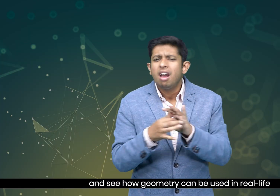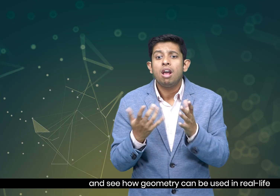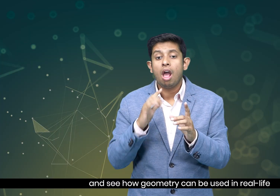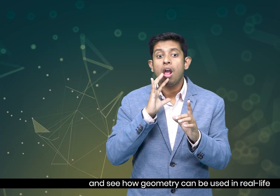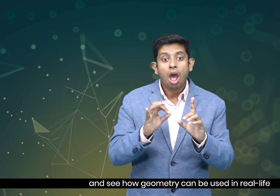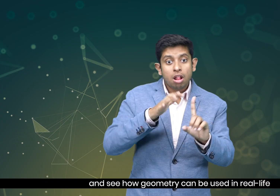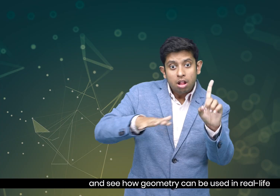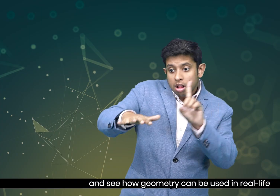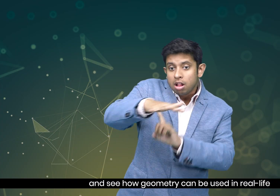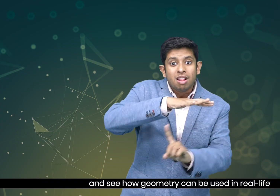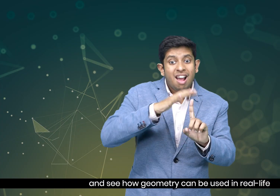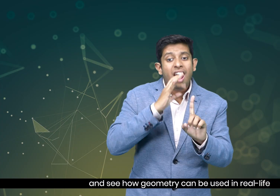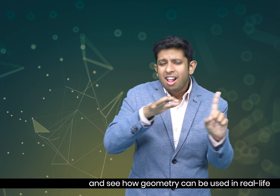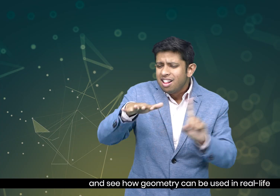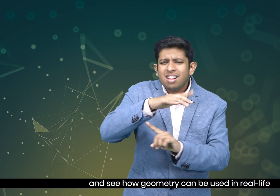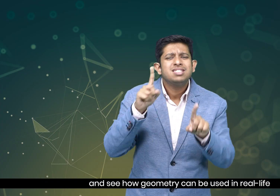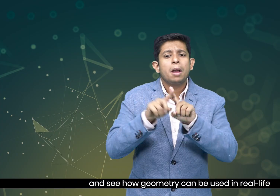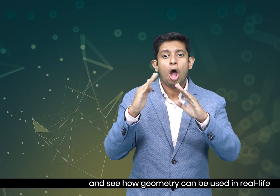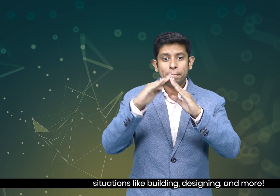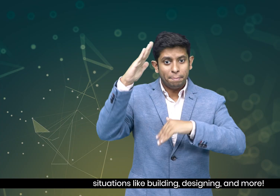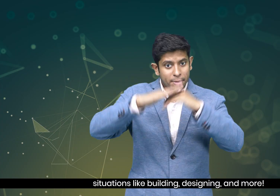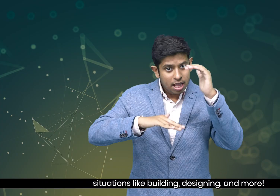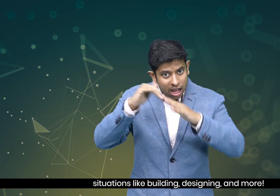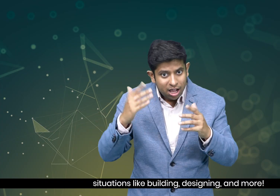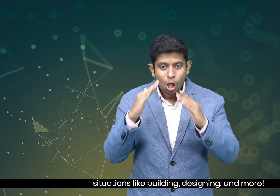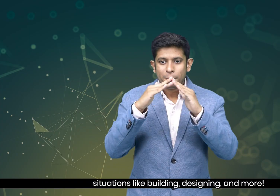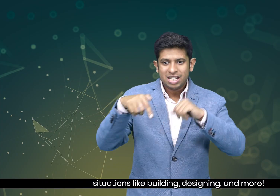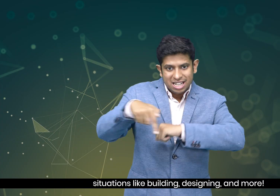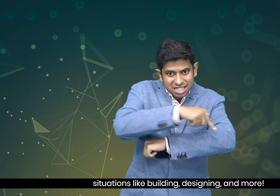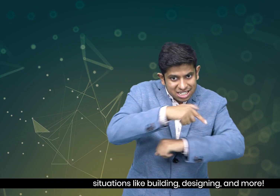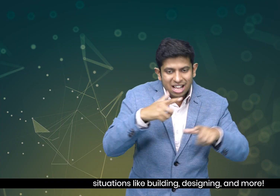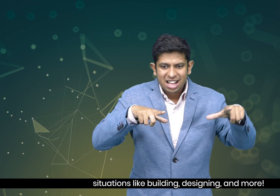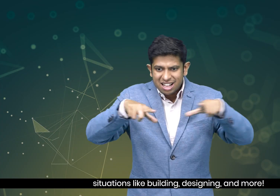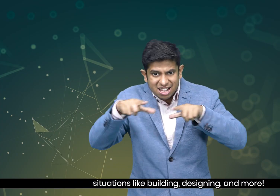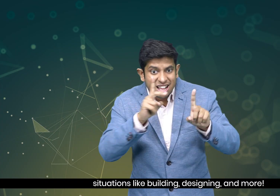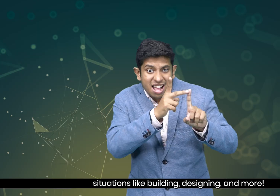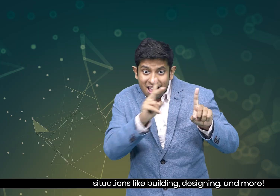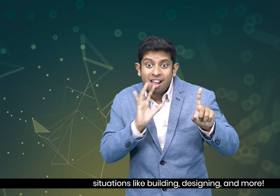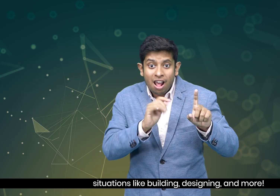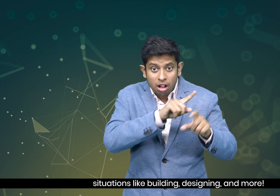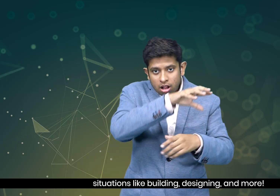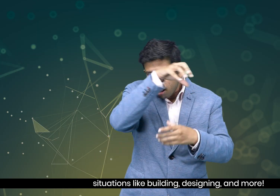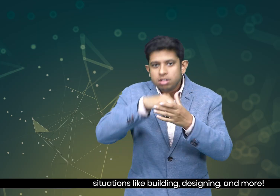see how geometry can be used in real-life situations like building, designing, and more.